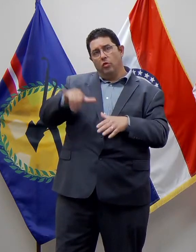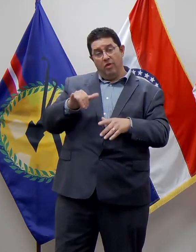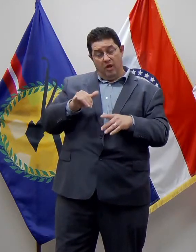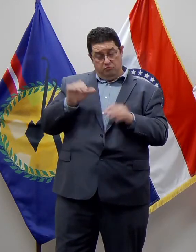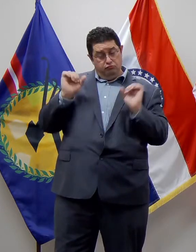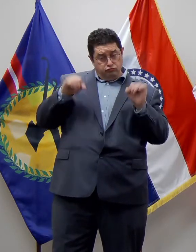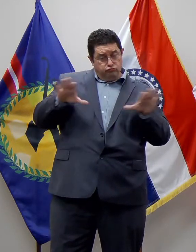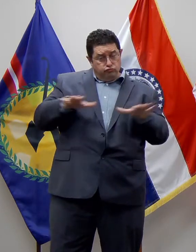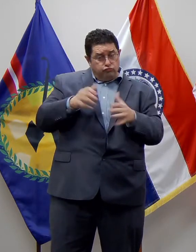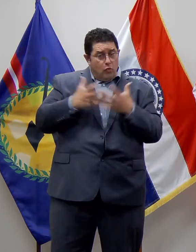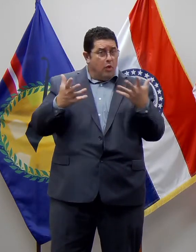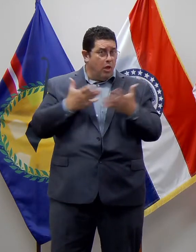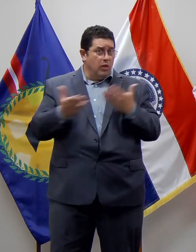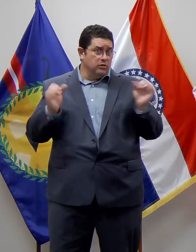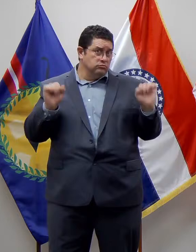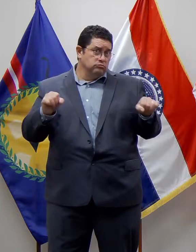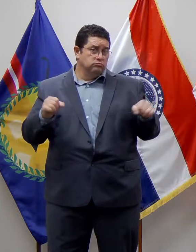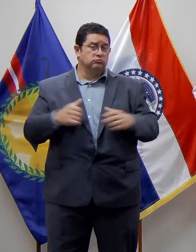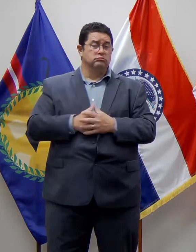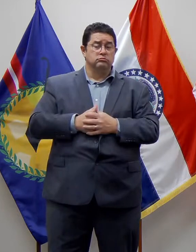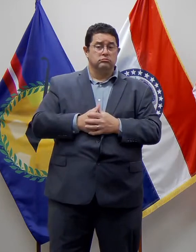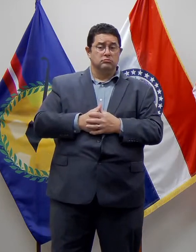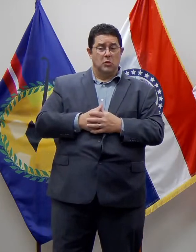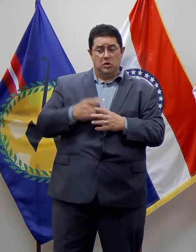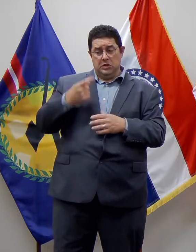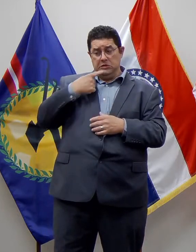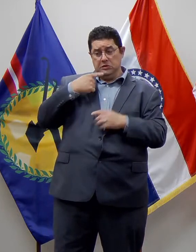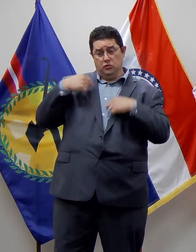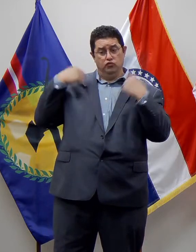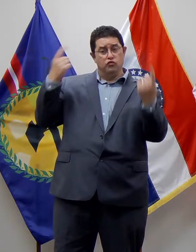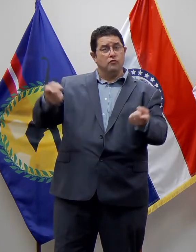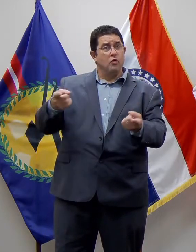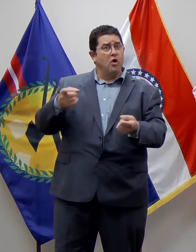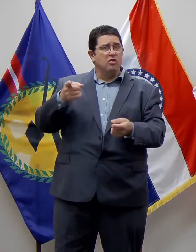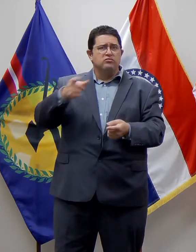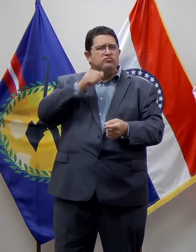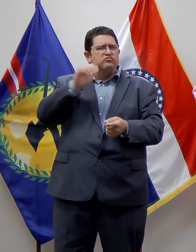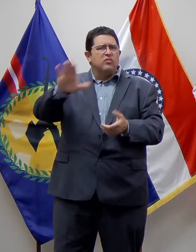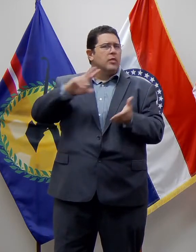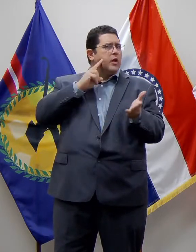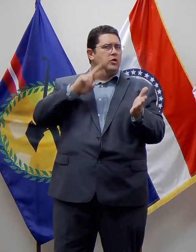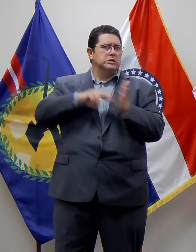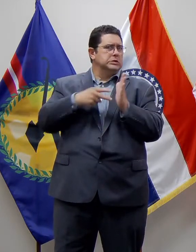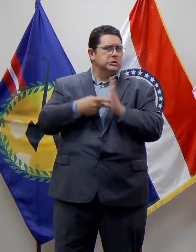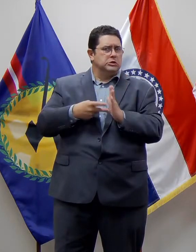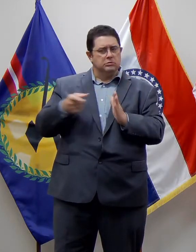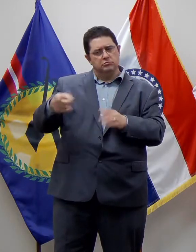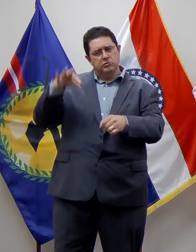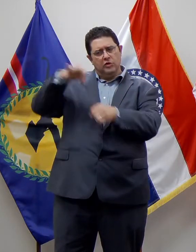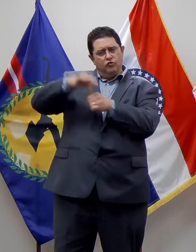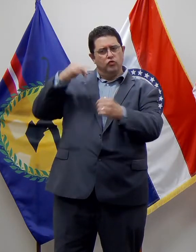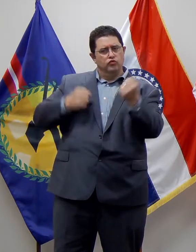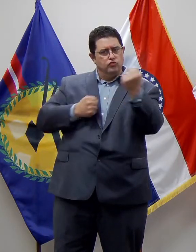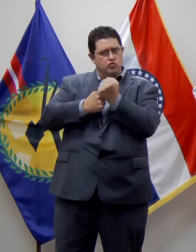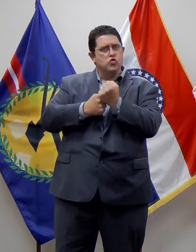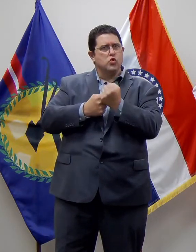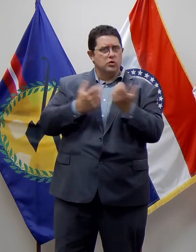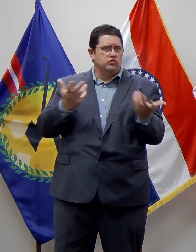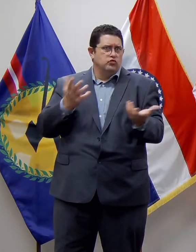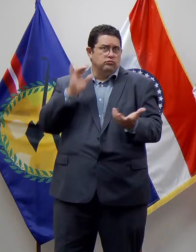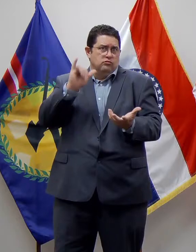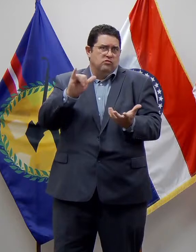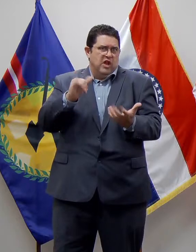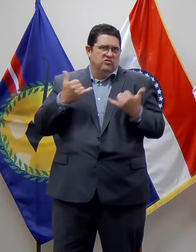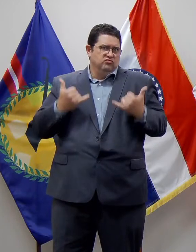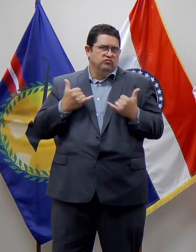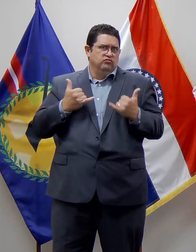they've said so far that that's not their intention, and they voted to support it, and that's the current